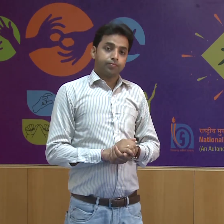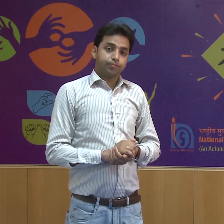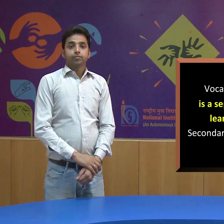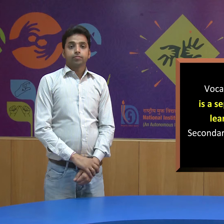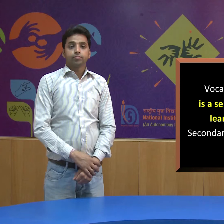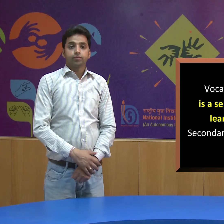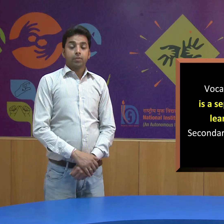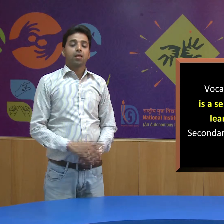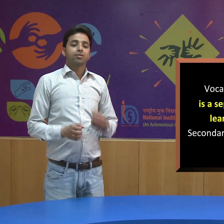Dear learners,